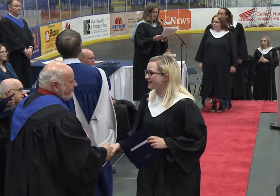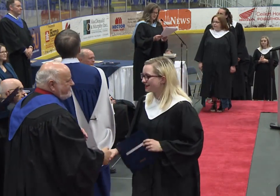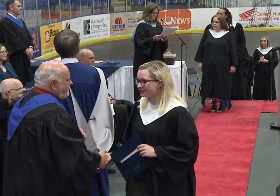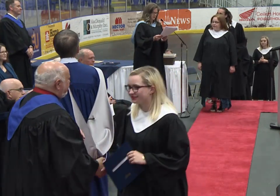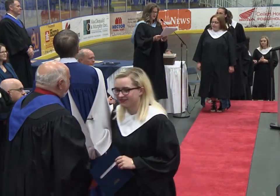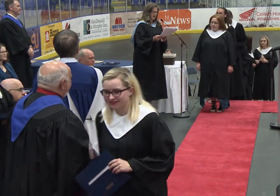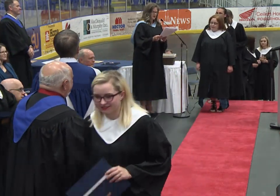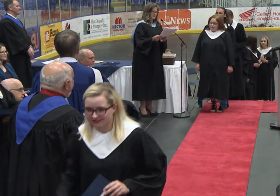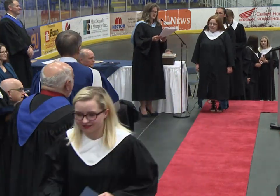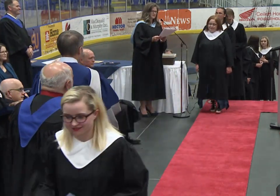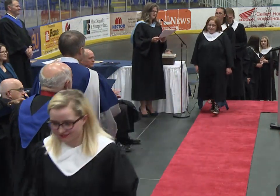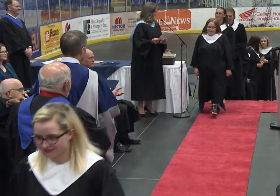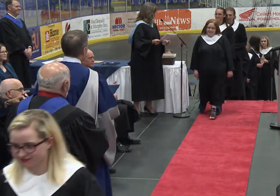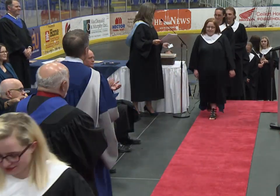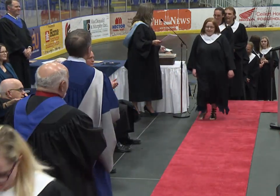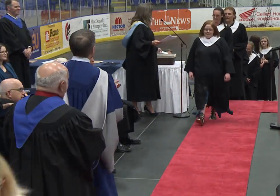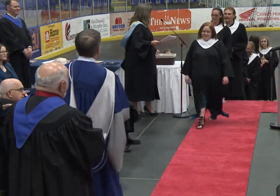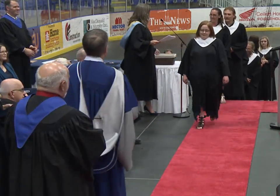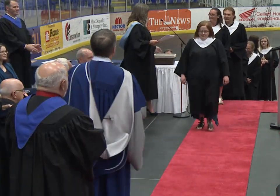Kimberly Hobbolt with honors.